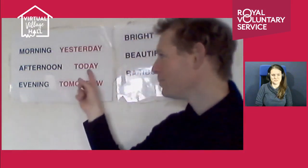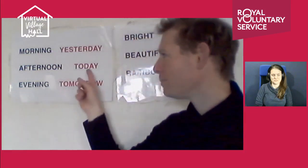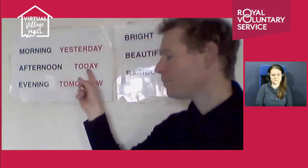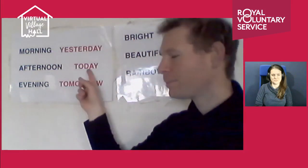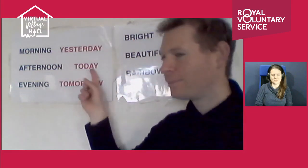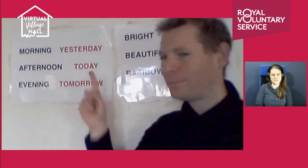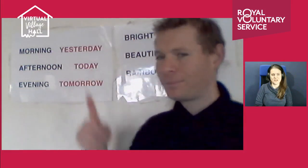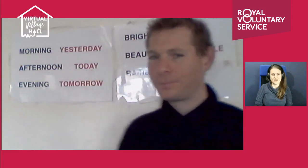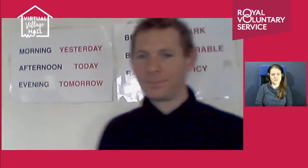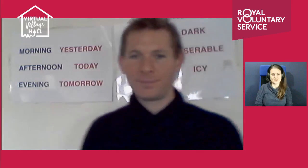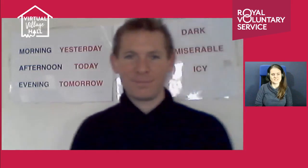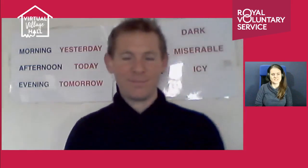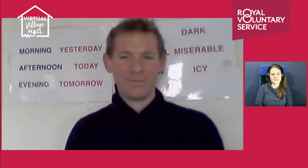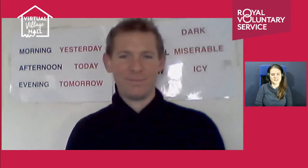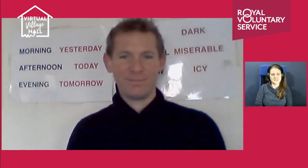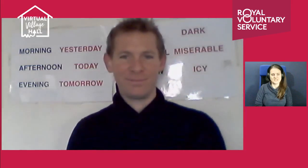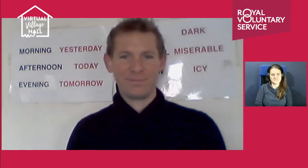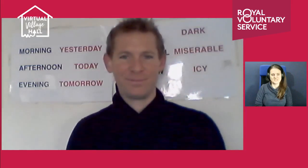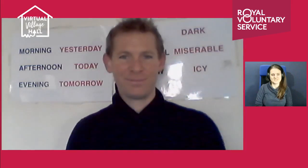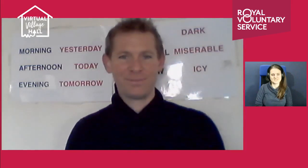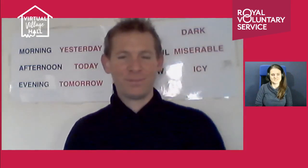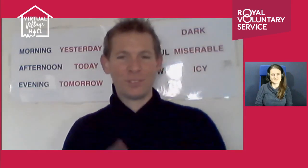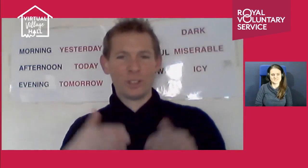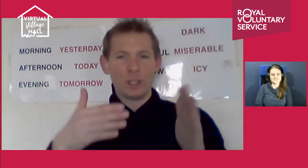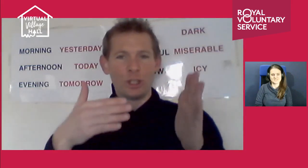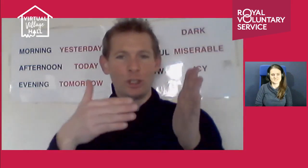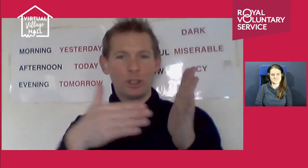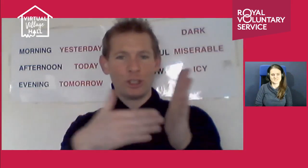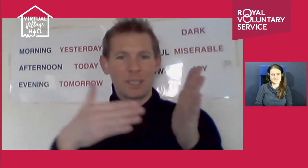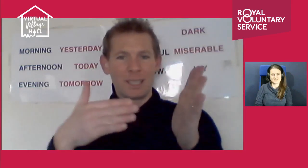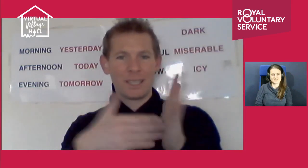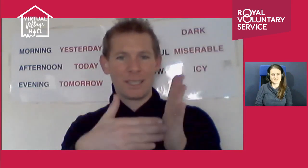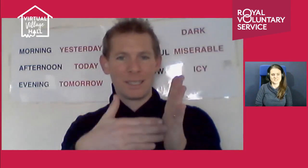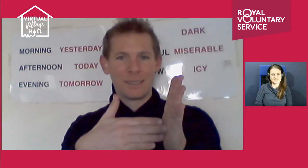Tomorrow. Okay, today.